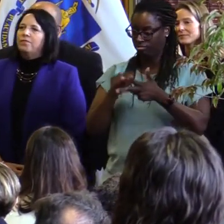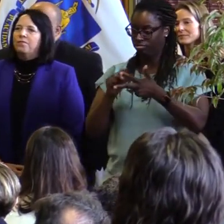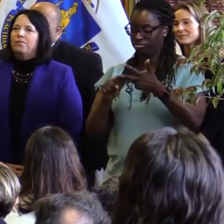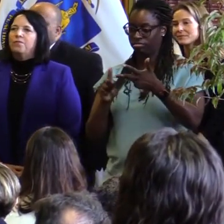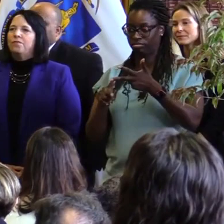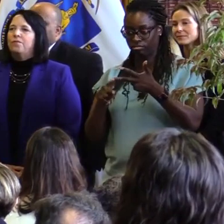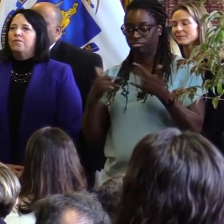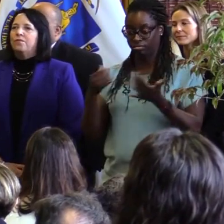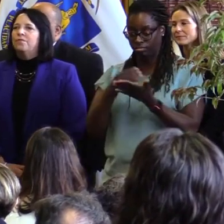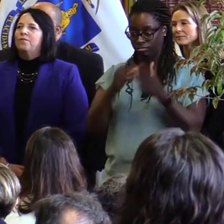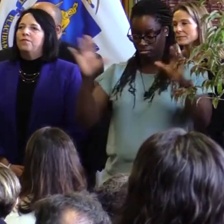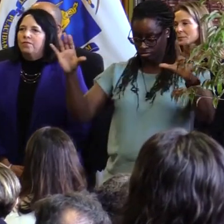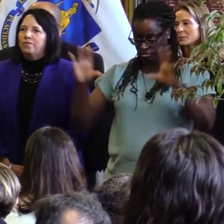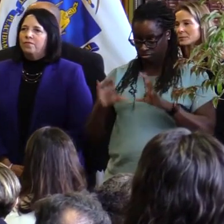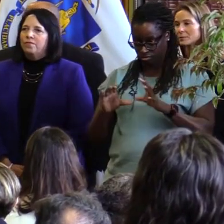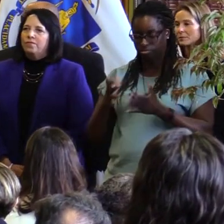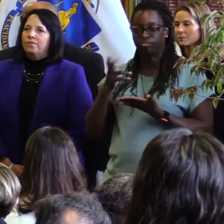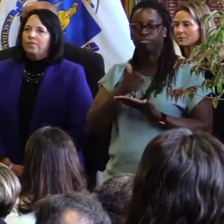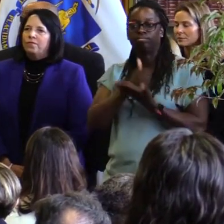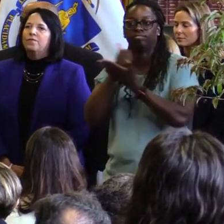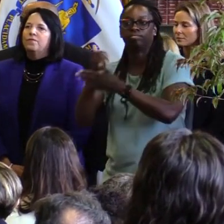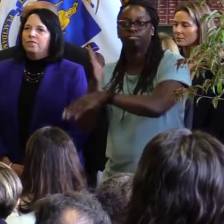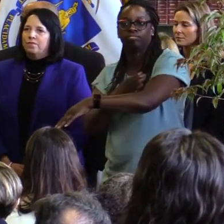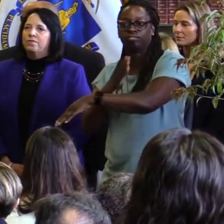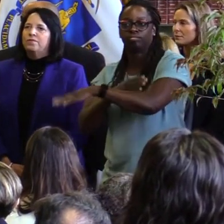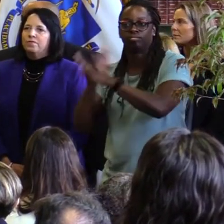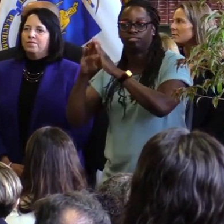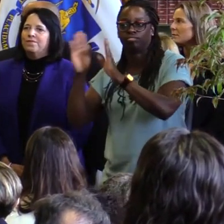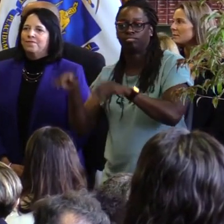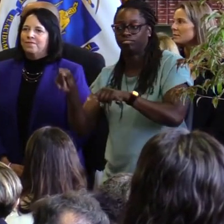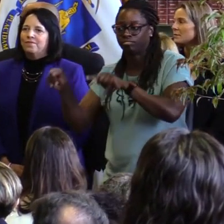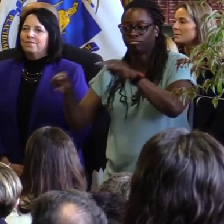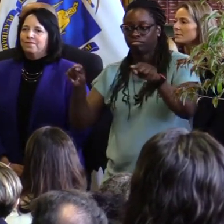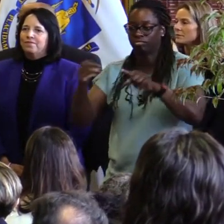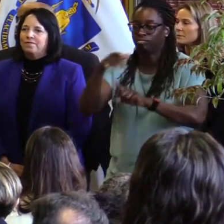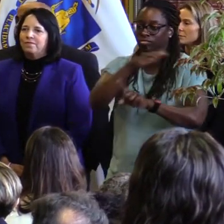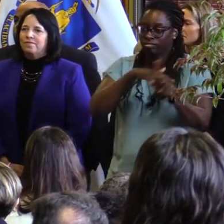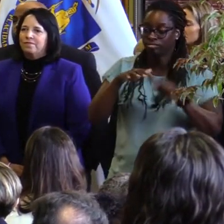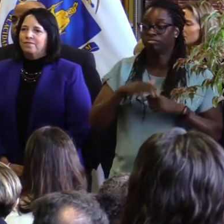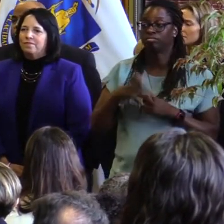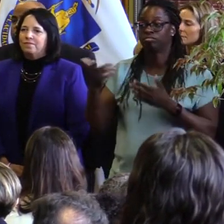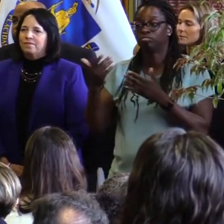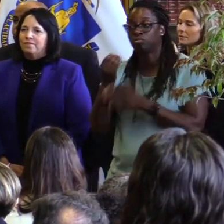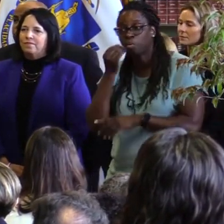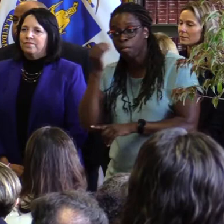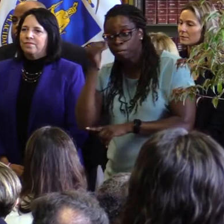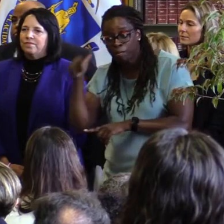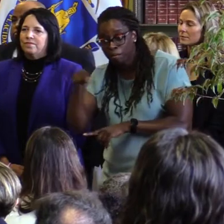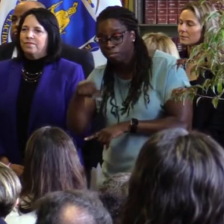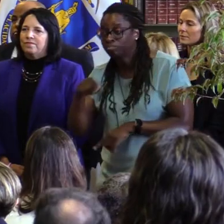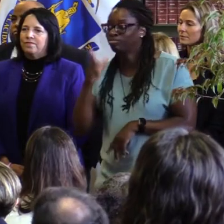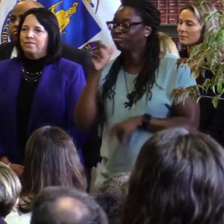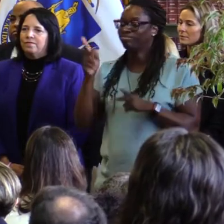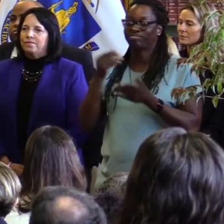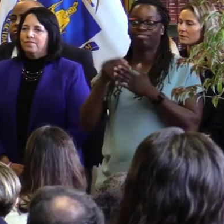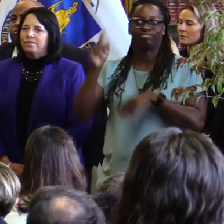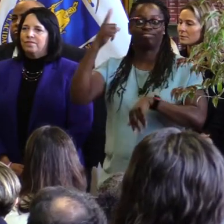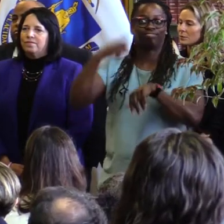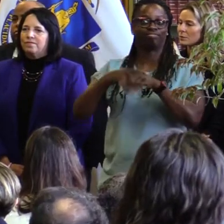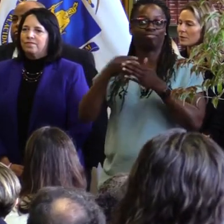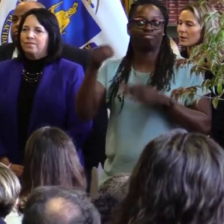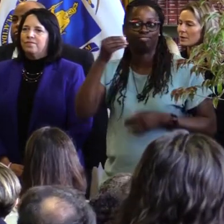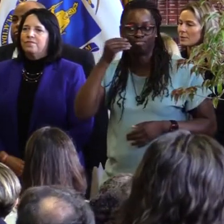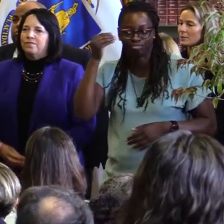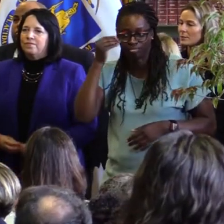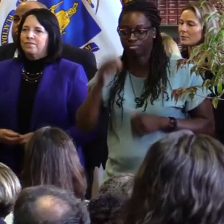building and retrofitting affordable homes across our state. For example, first-time home buyers could get access to technologies